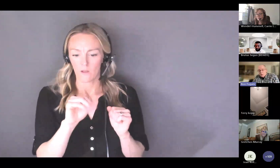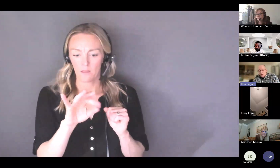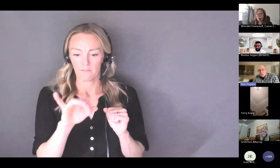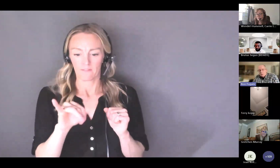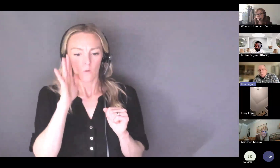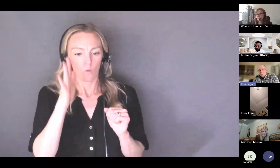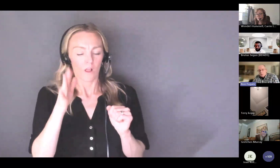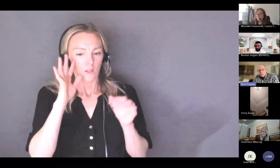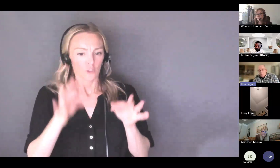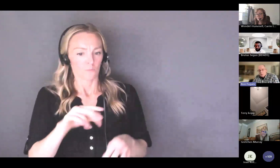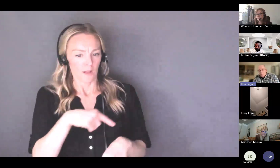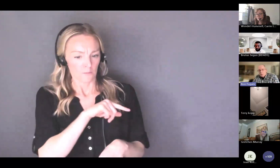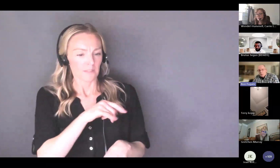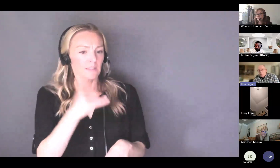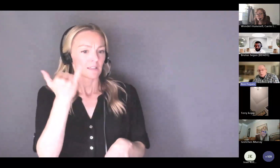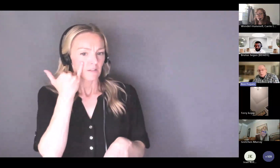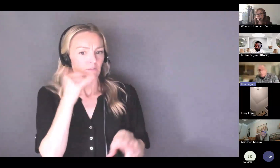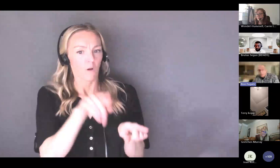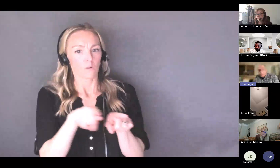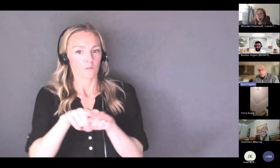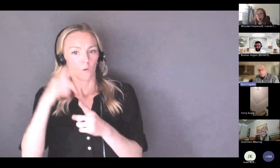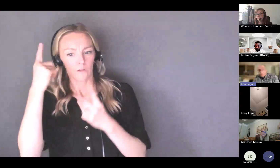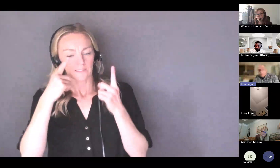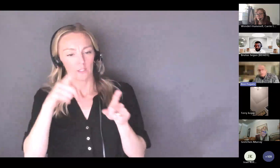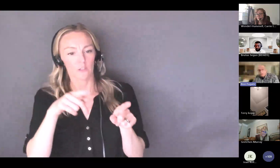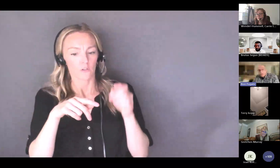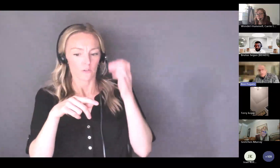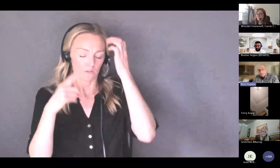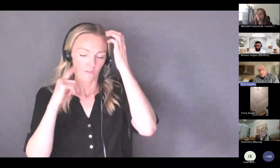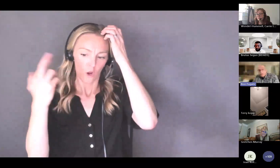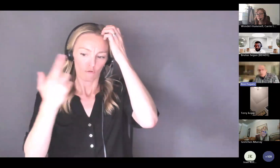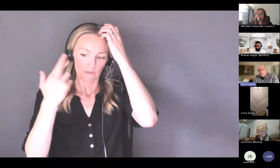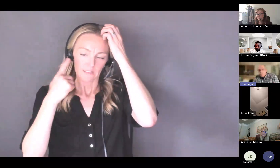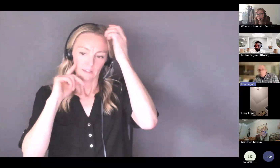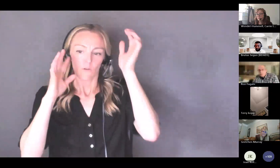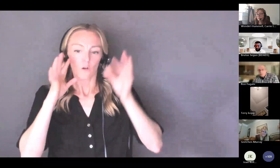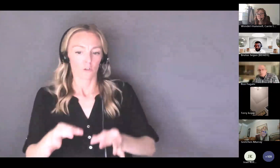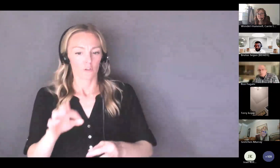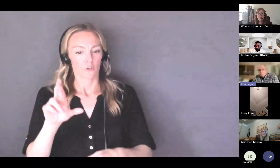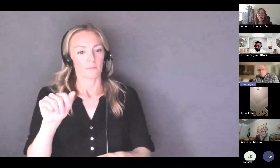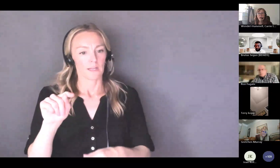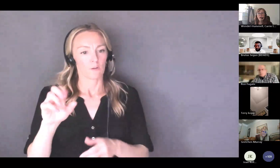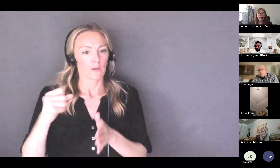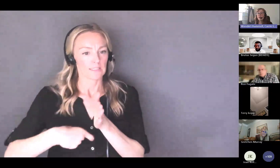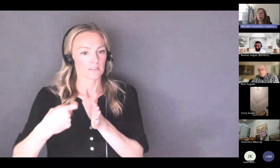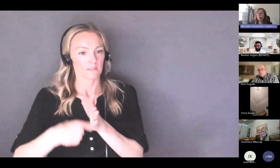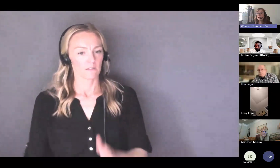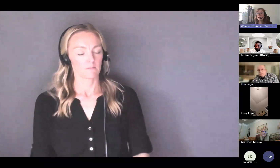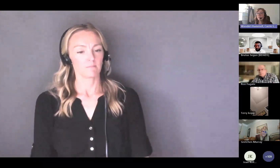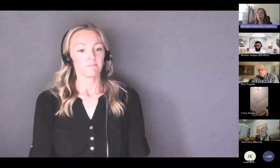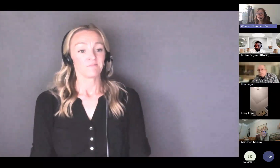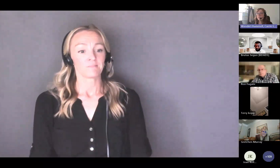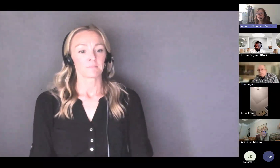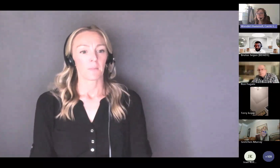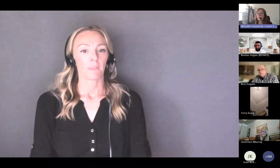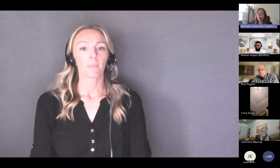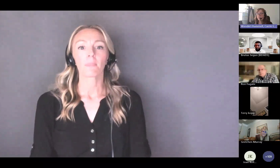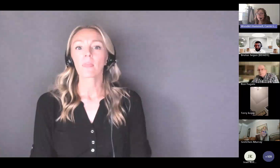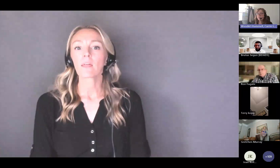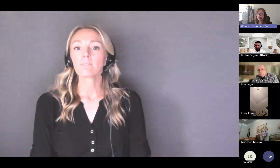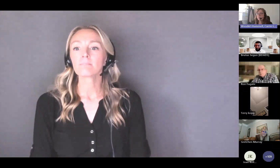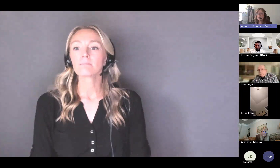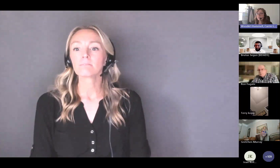it's also being considered as a factor in determining rates? I would have to have Brutus answer